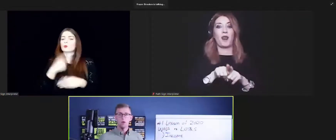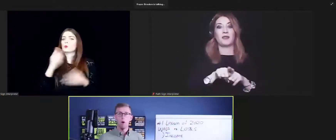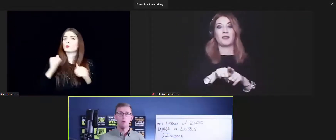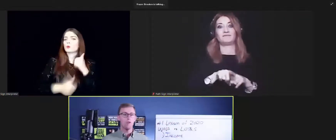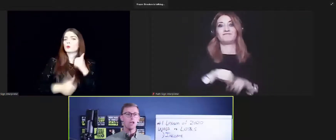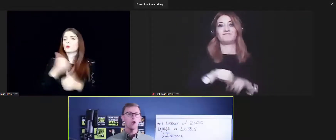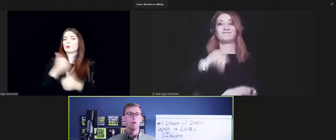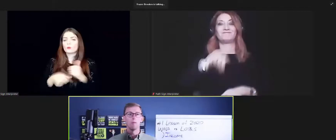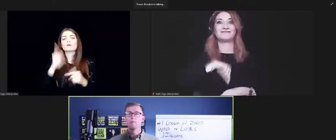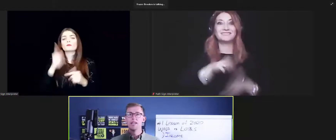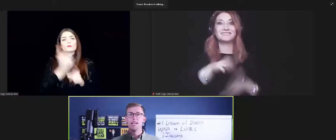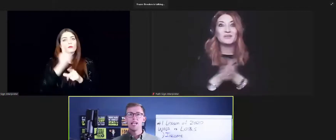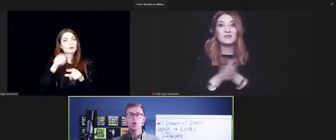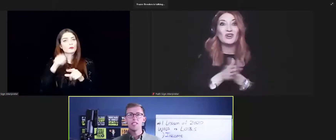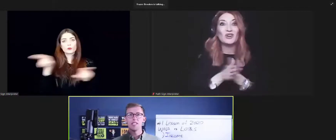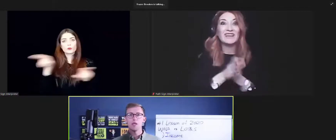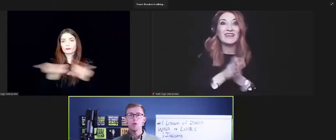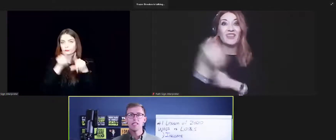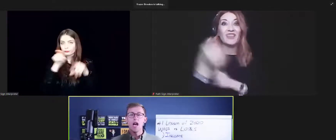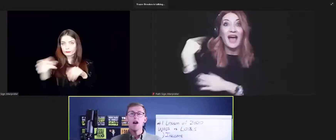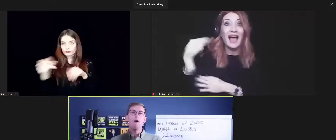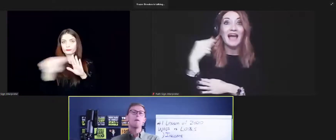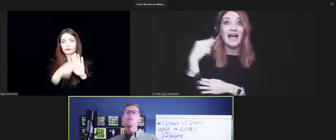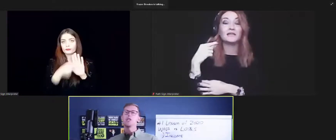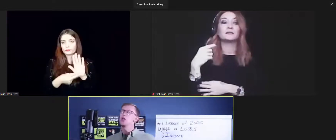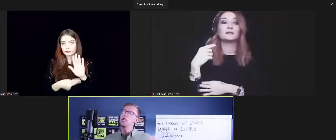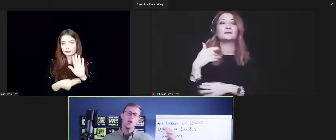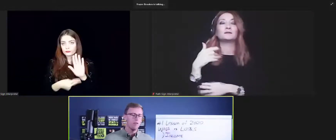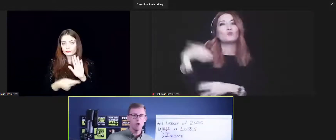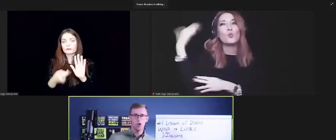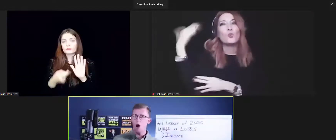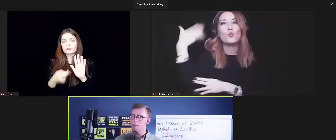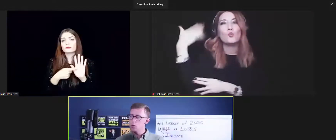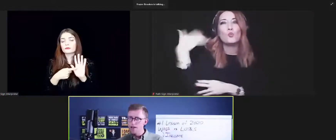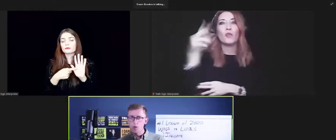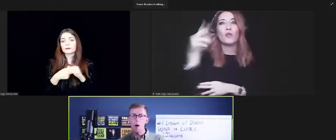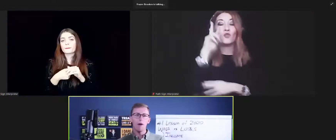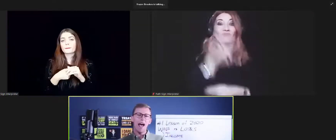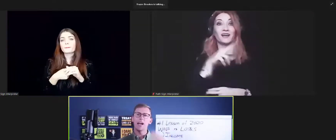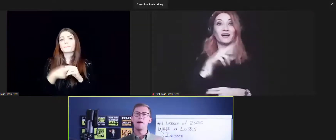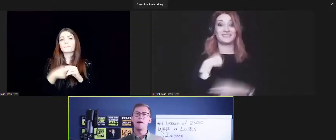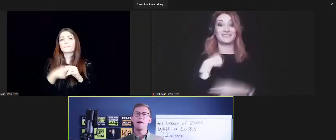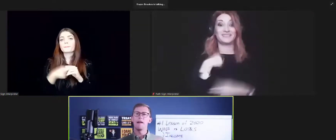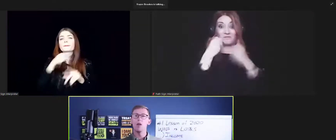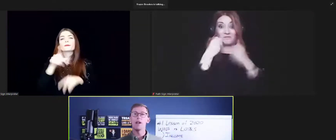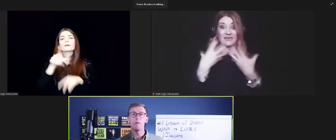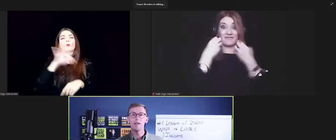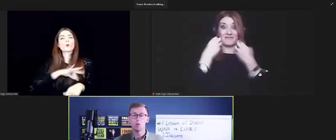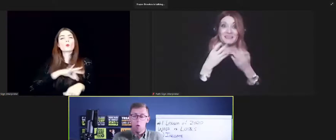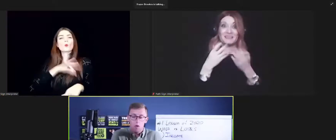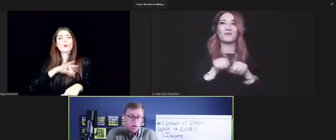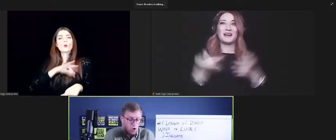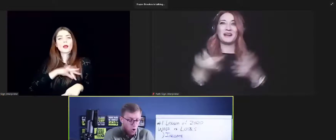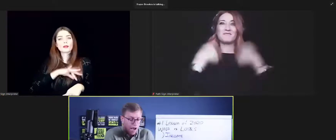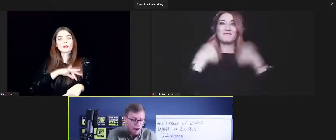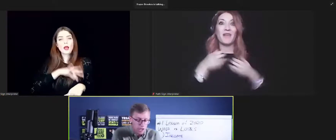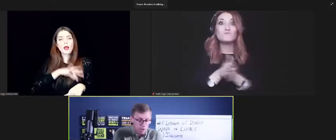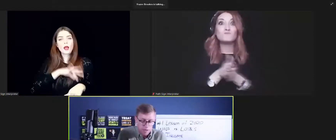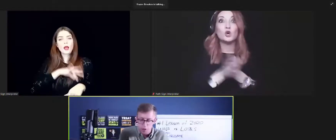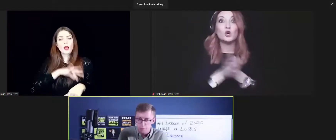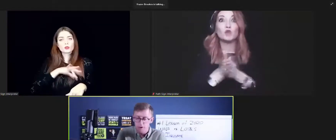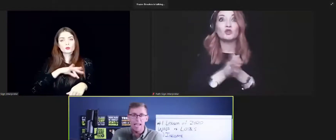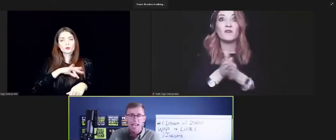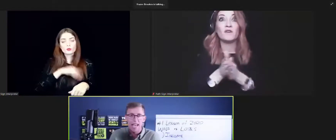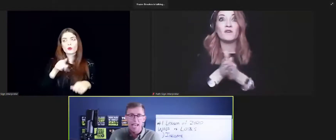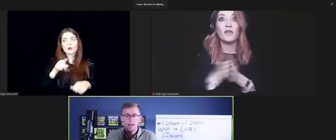What was your income in 2020? From your business. You can do it from your job as well if you want, but I recommend doing it from your business. What did your Ariix business